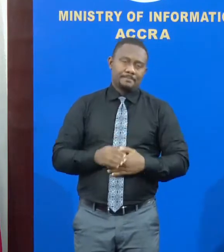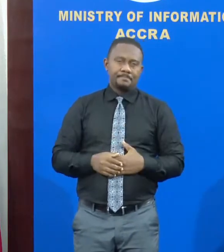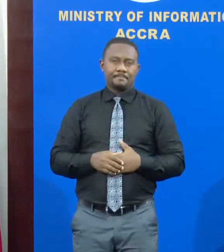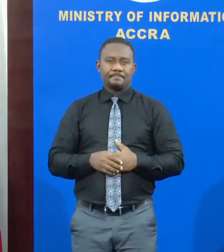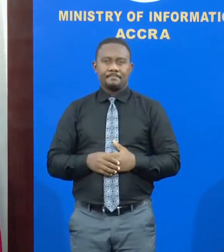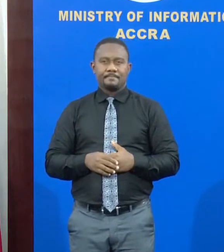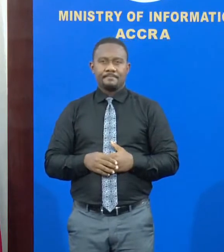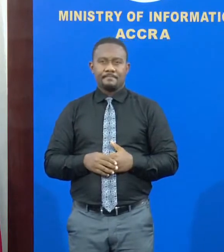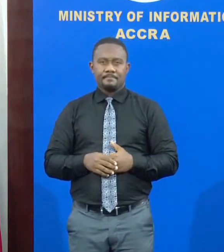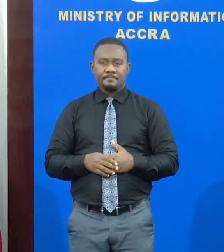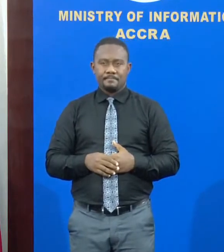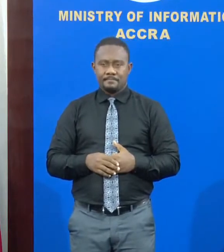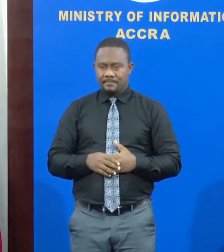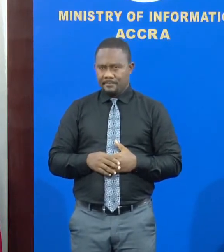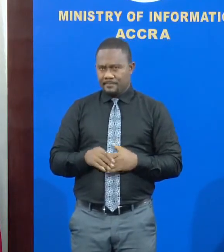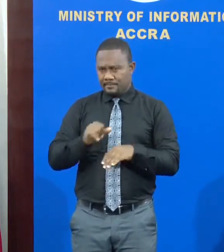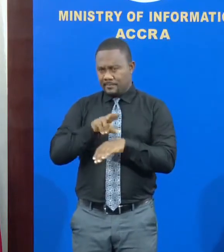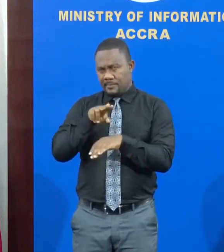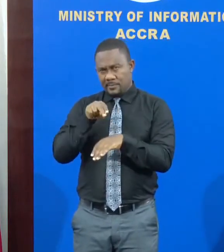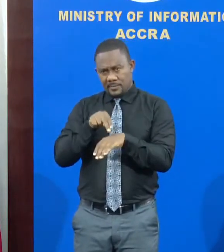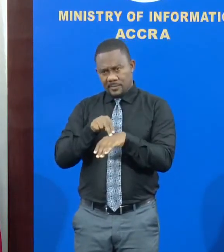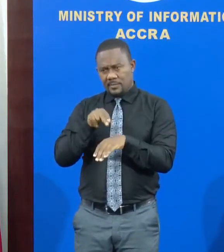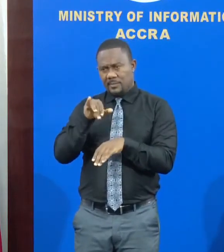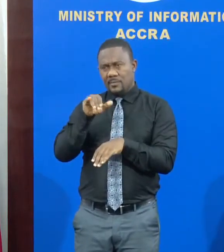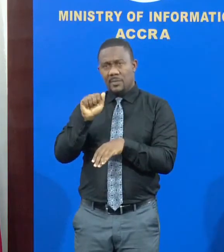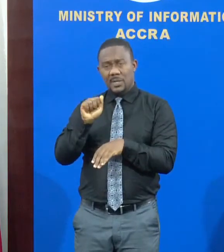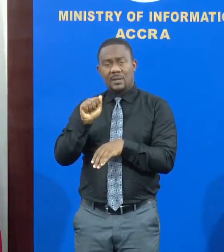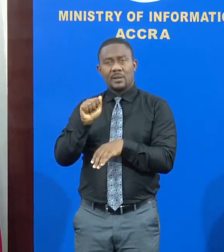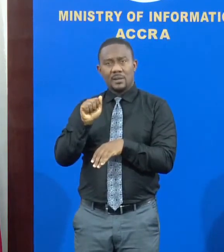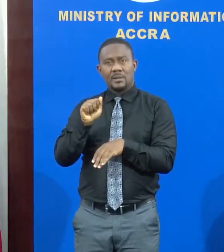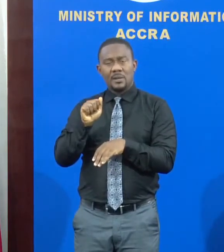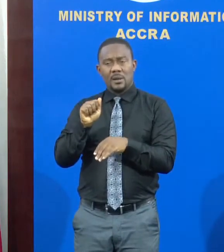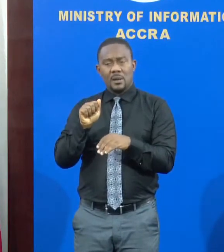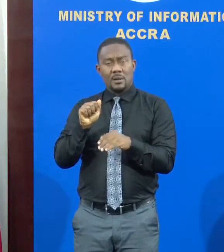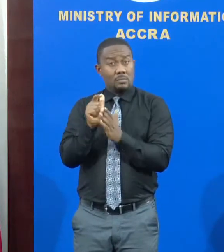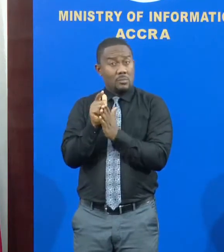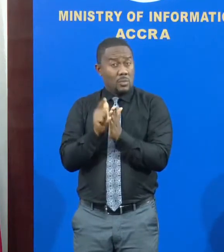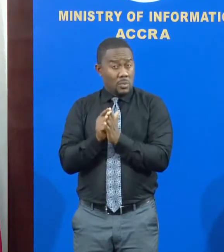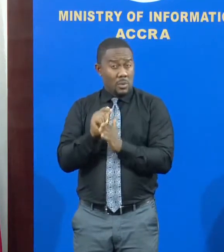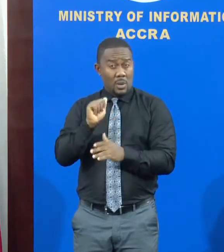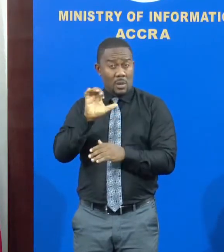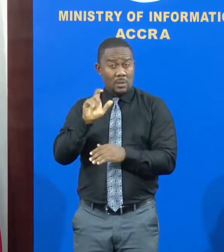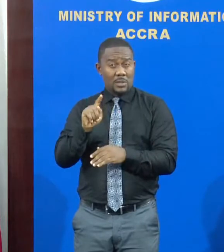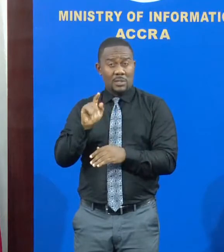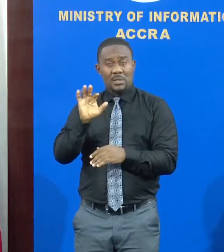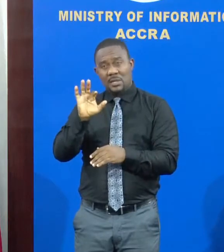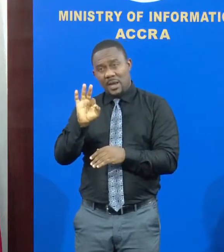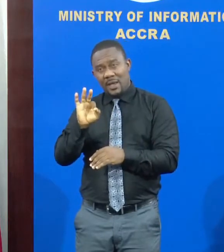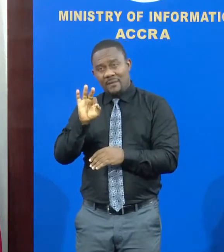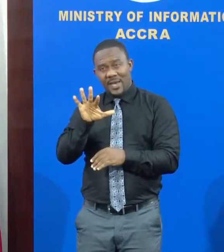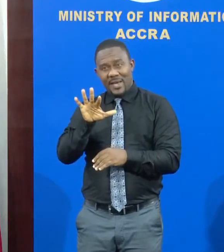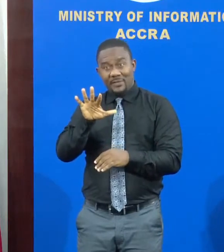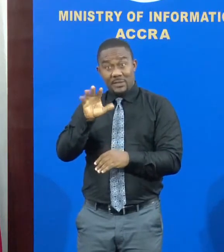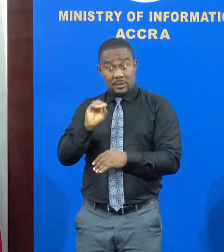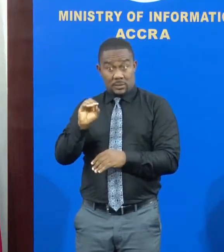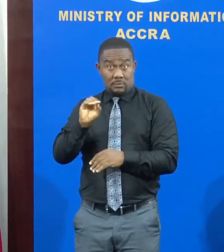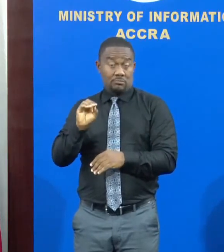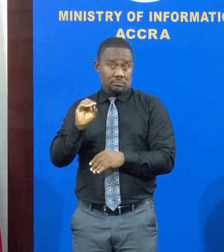the National Identity Register Amendment Act 2017, Act 950, which, among other things,